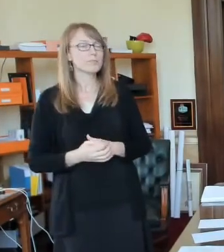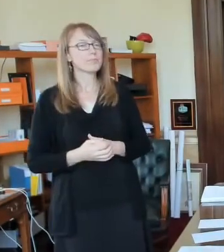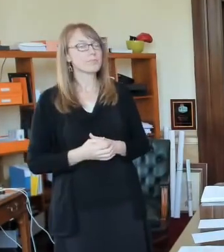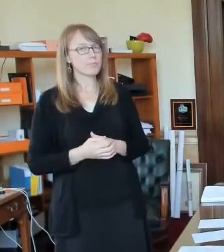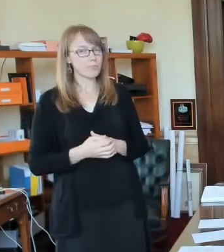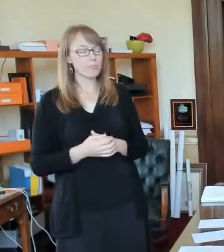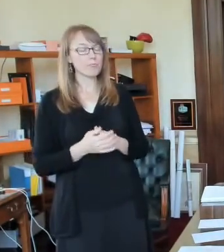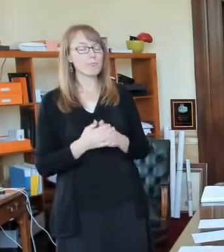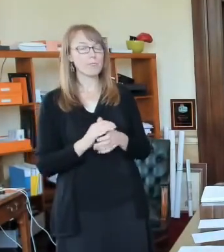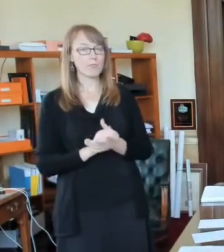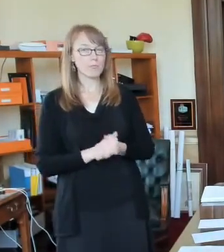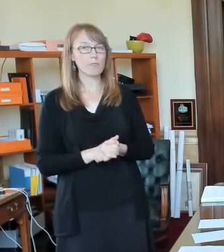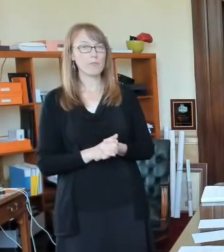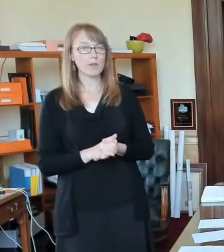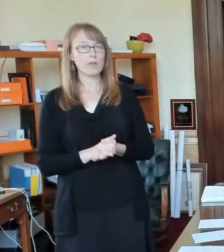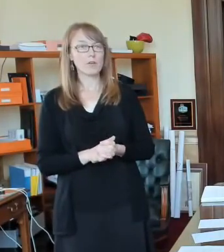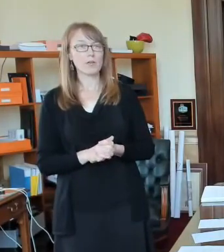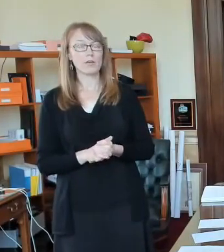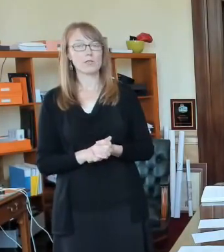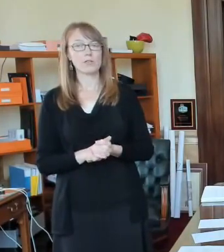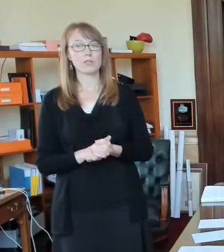there are currently